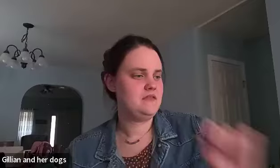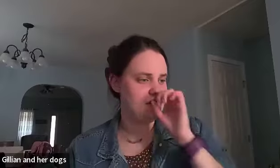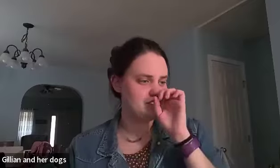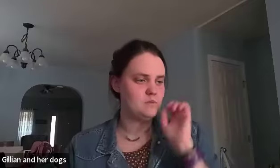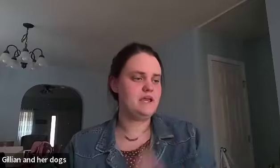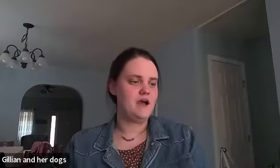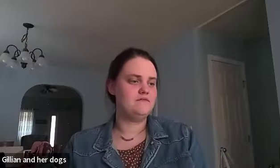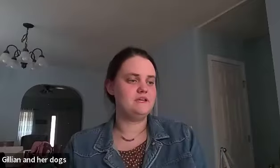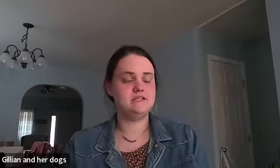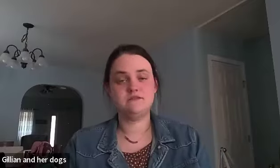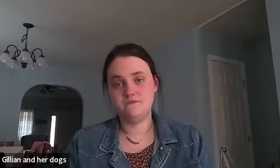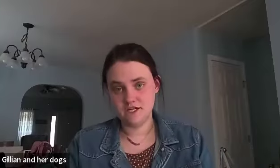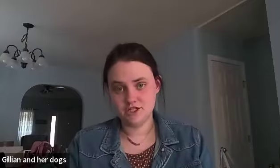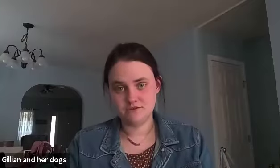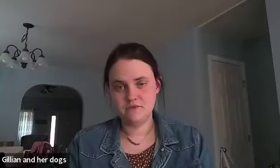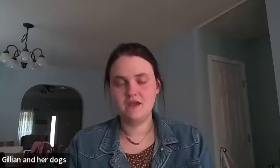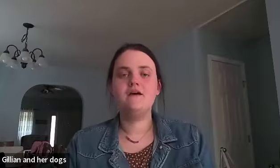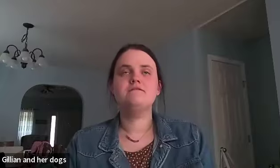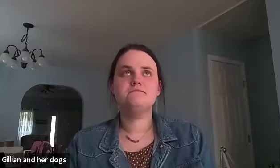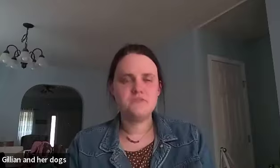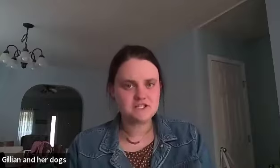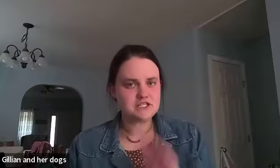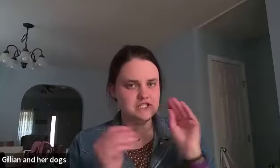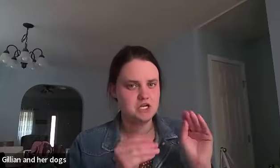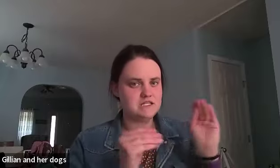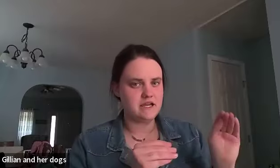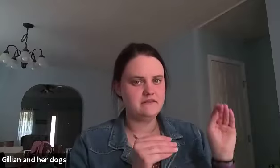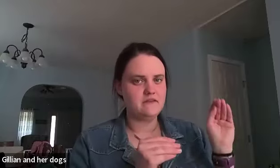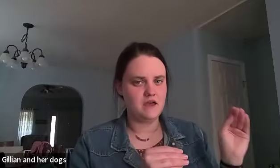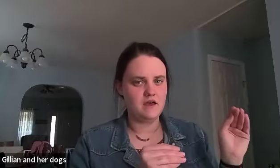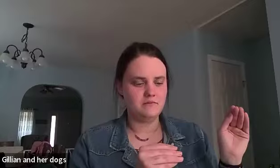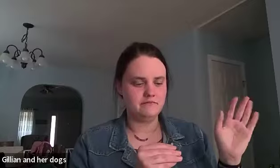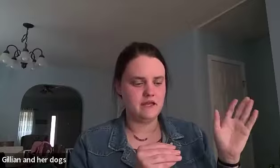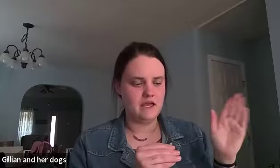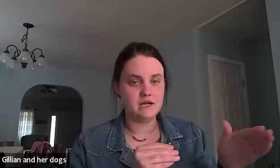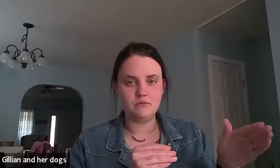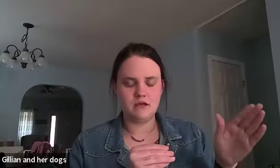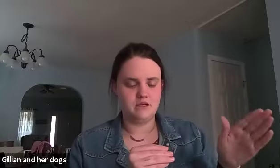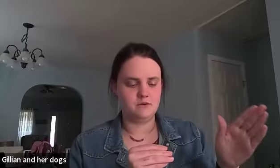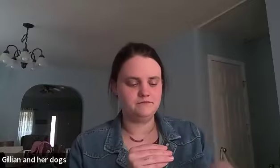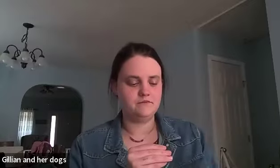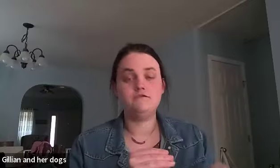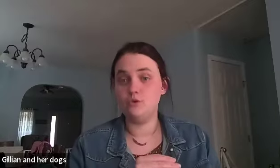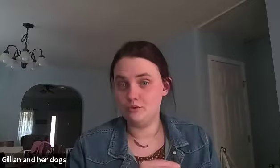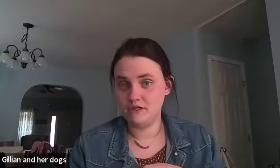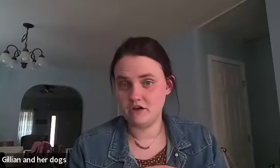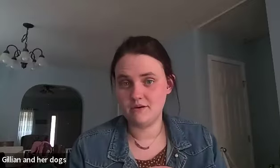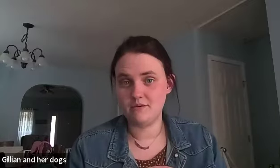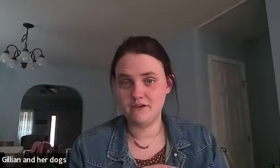The next one we have is fish. Fish is just like the animal, not animal, the food we talked about with